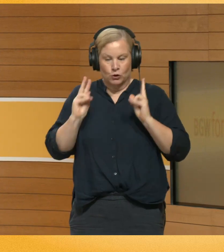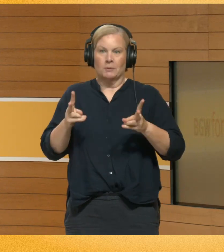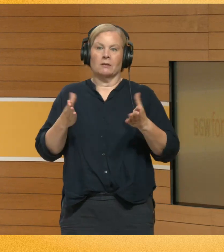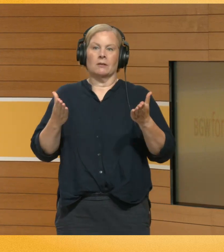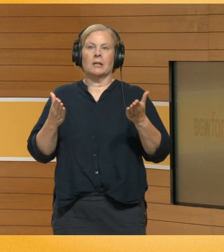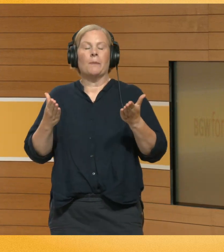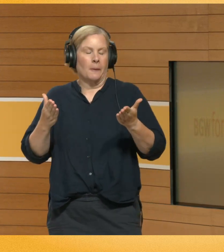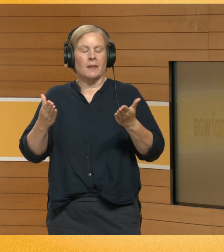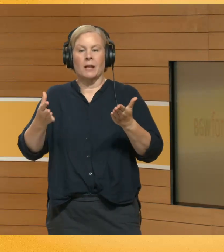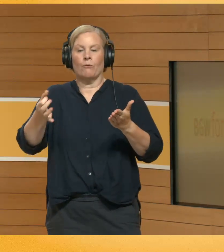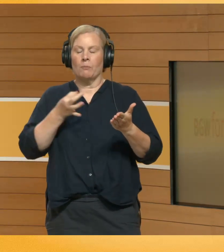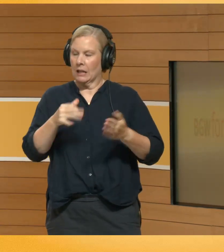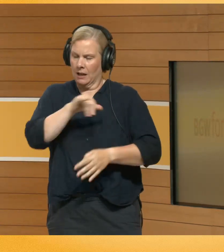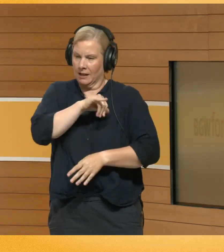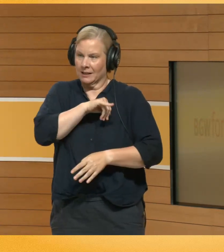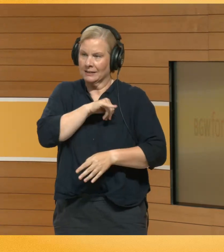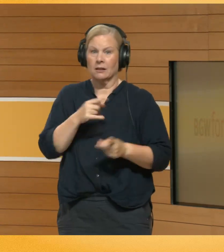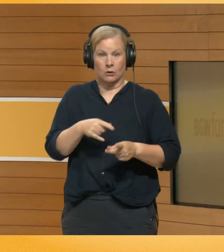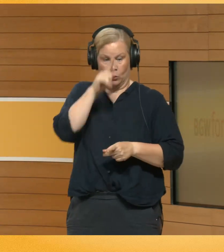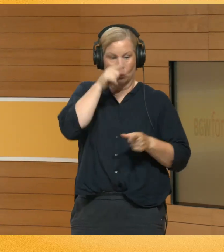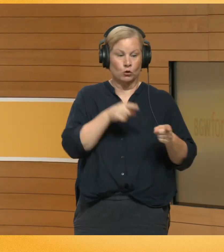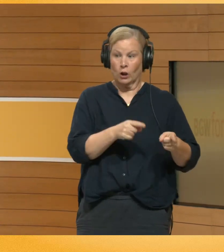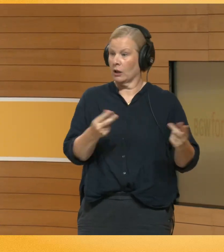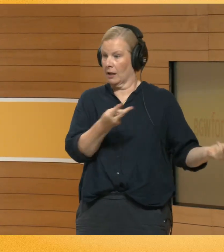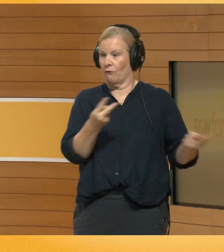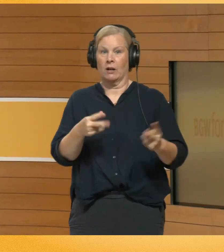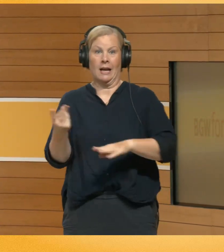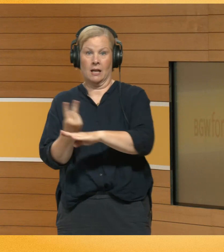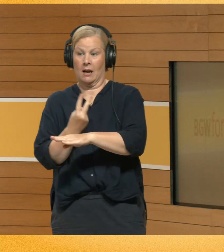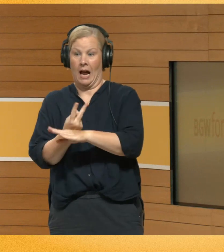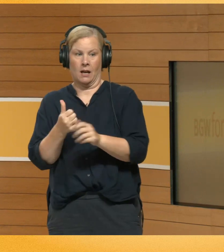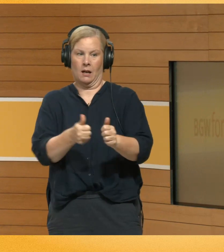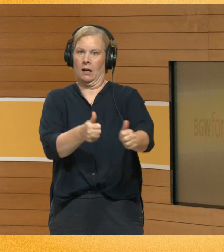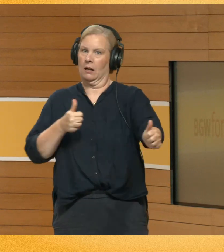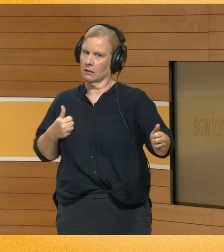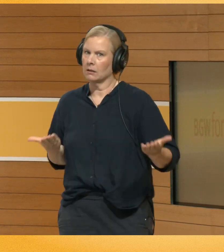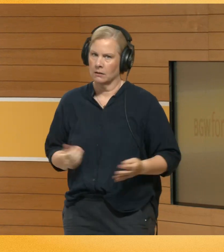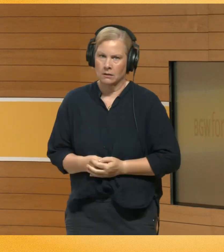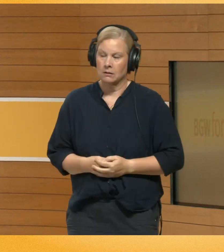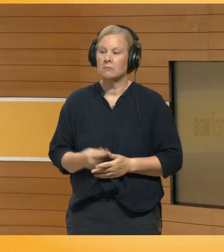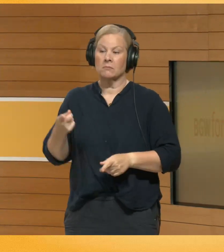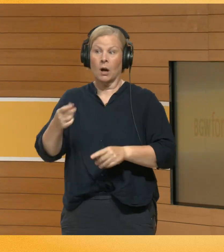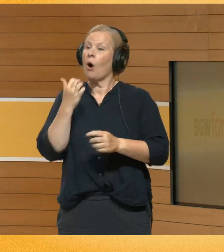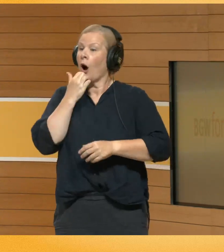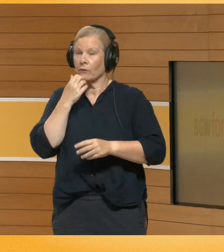Germany that is very much unheard of. So here's to hoping that that is also our future.